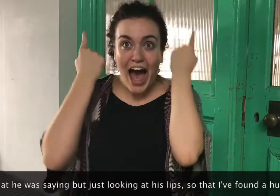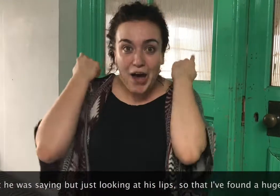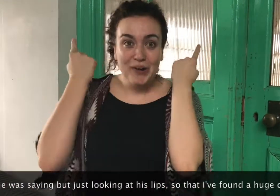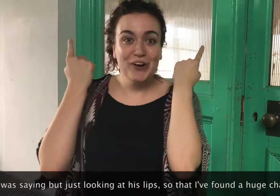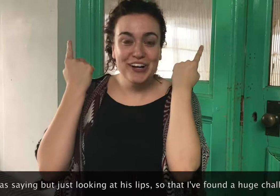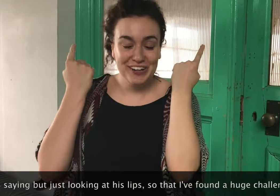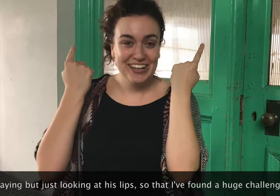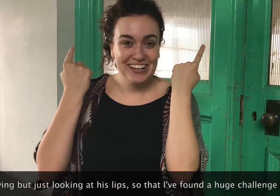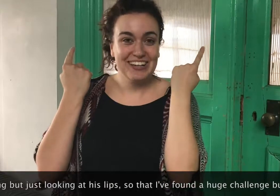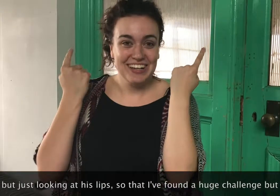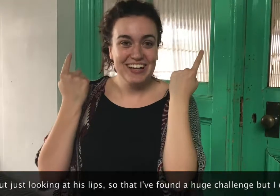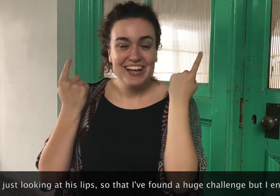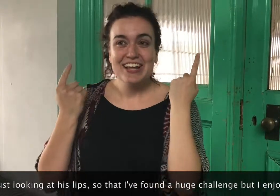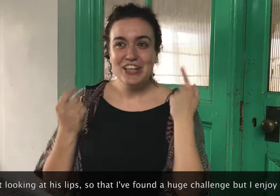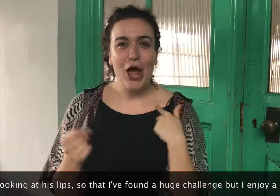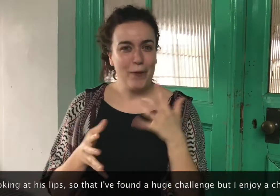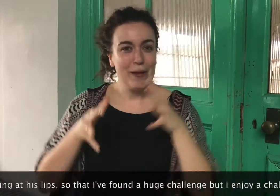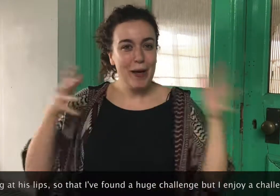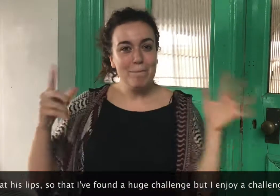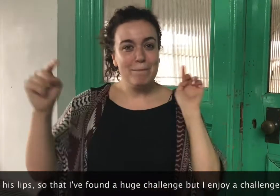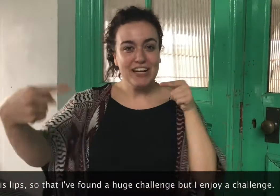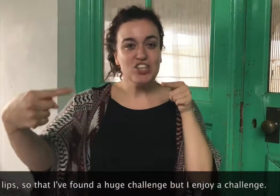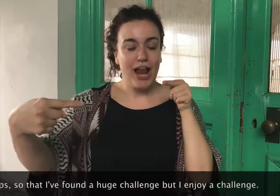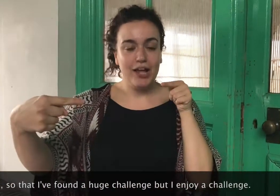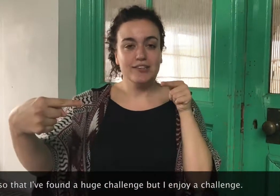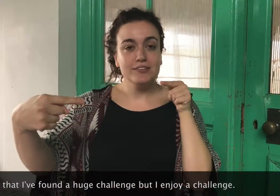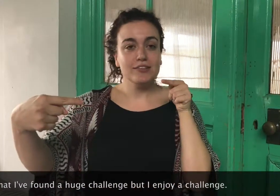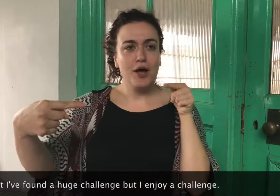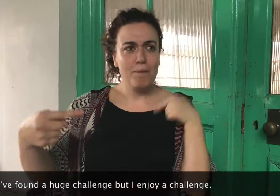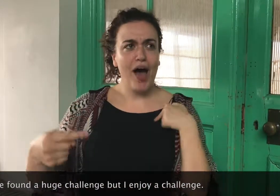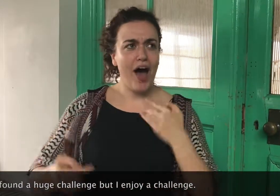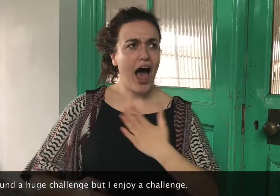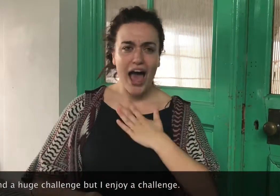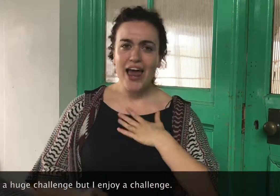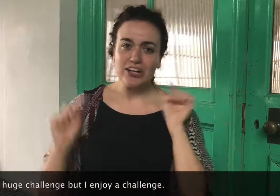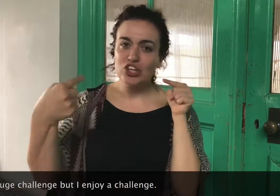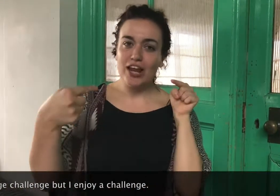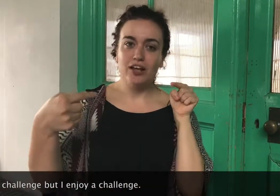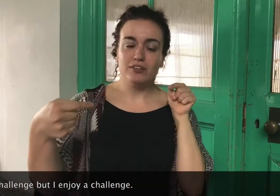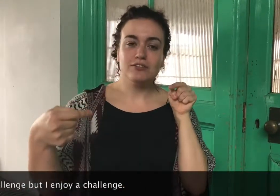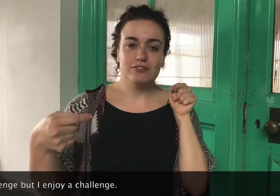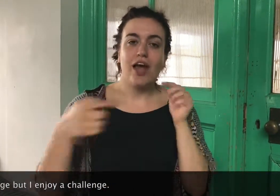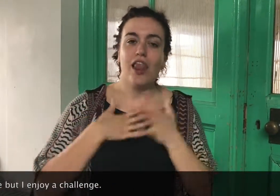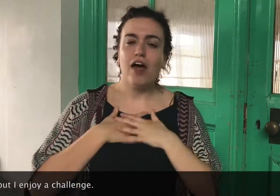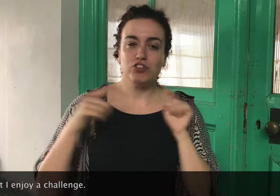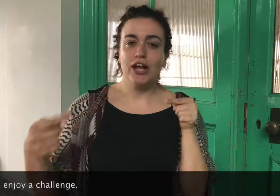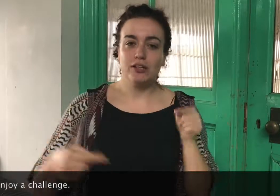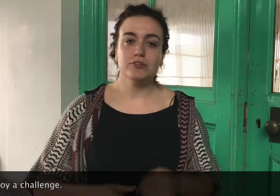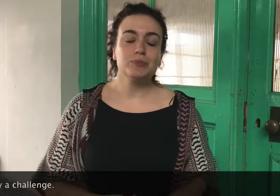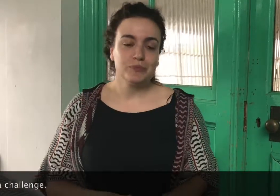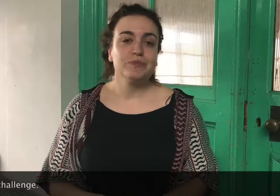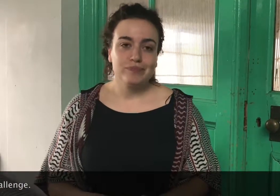Because I couldn't understand what he was saying just looking at his lips. So that I found a huge challenge, but I enjoy a challenge.